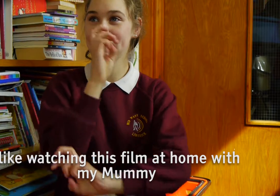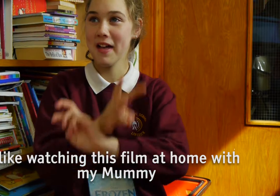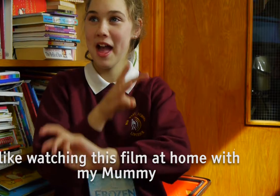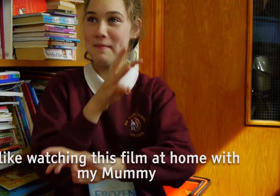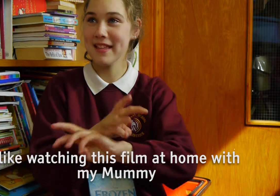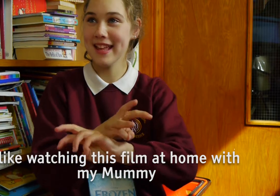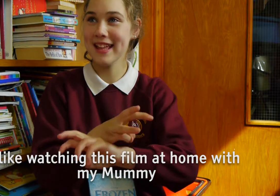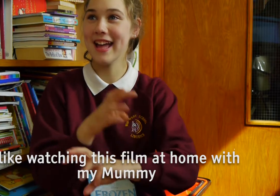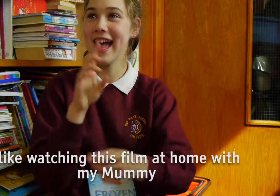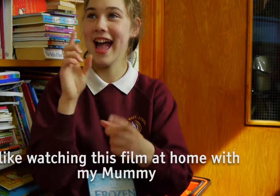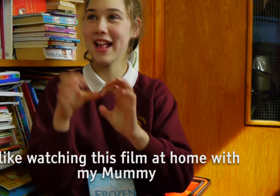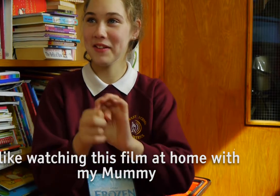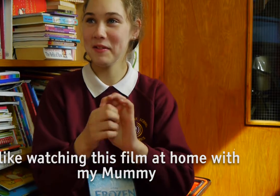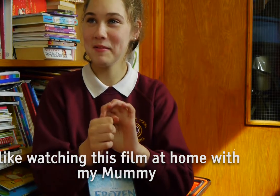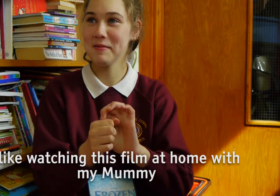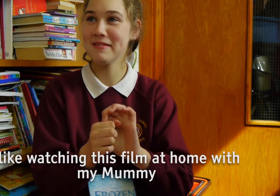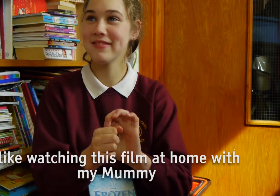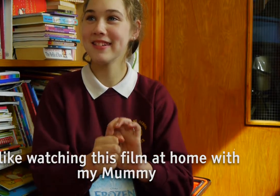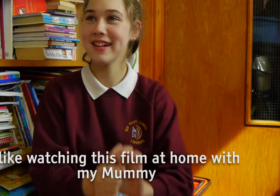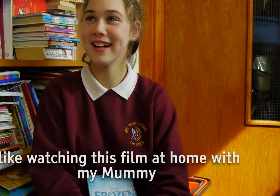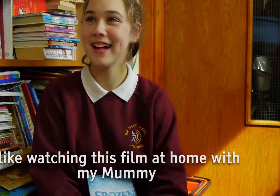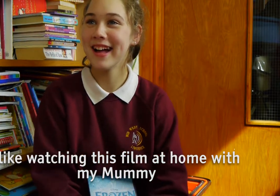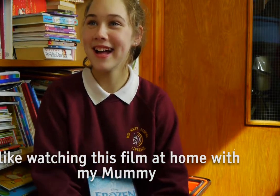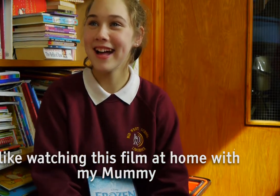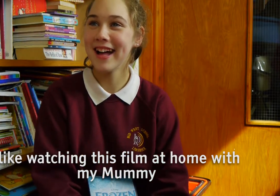I like watching this film at home with my mummy.